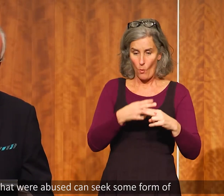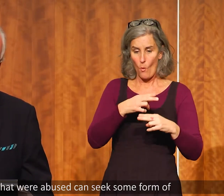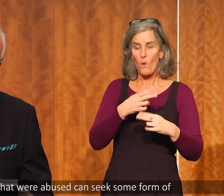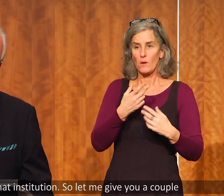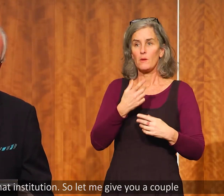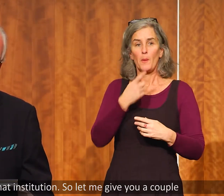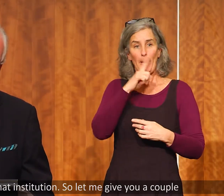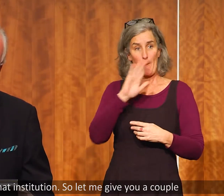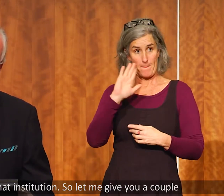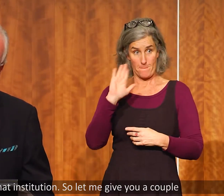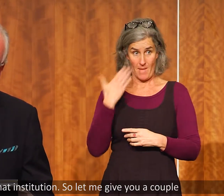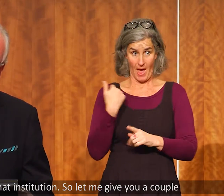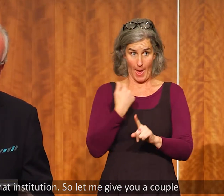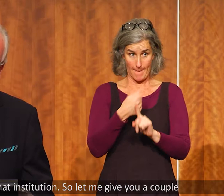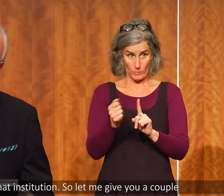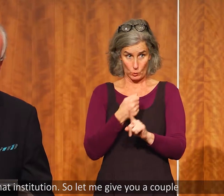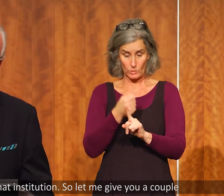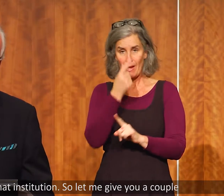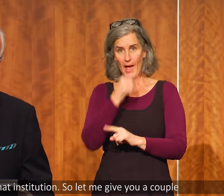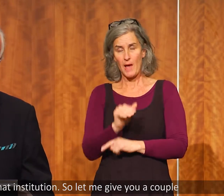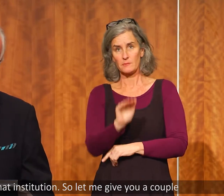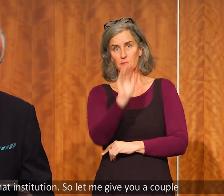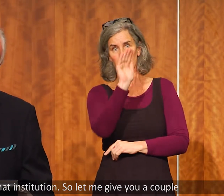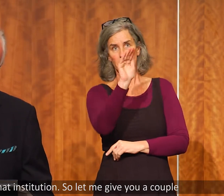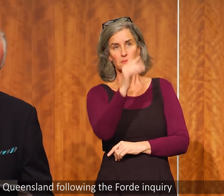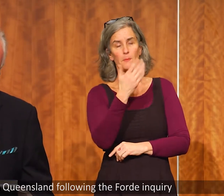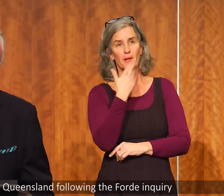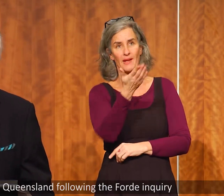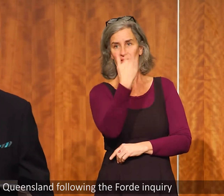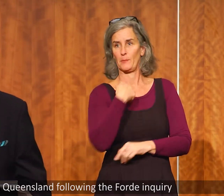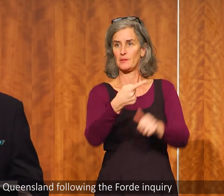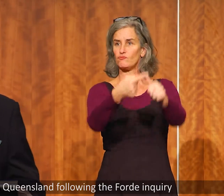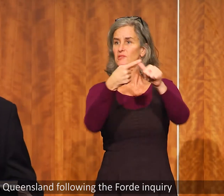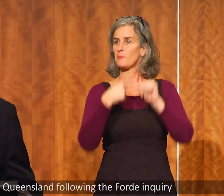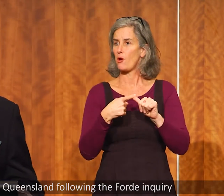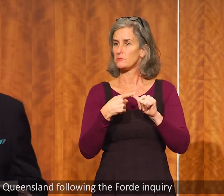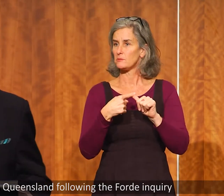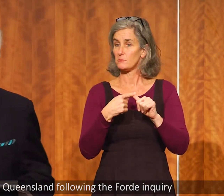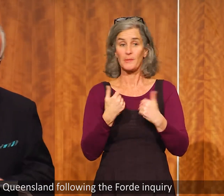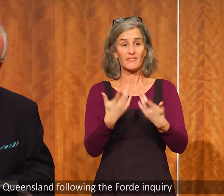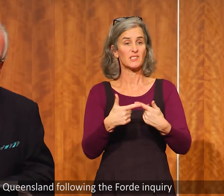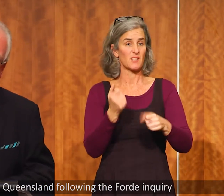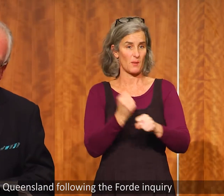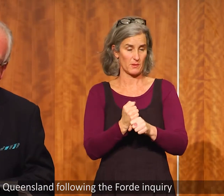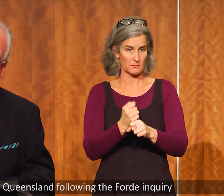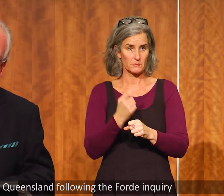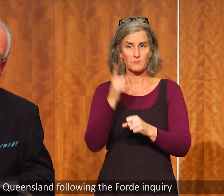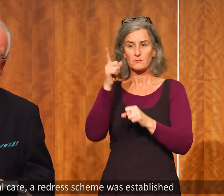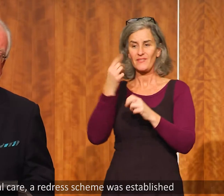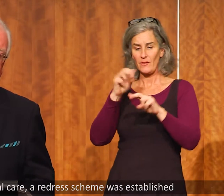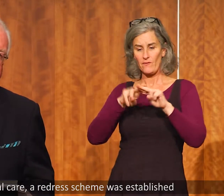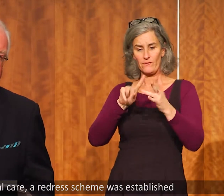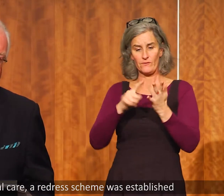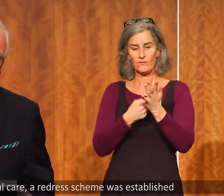some form of response from that institution. So let me give you a couple of examples. In Queensland, following the Ford